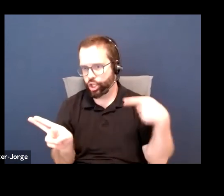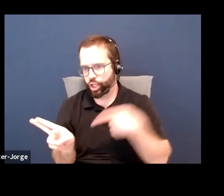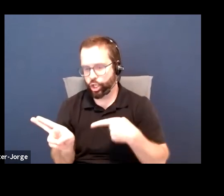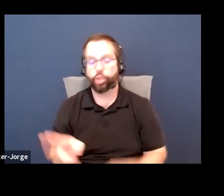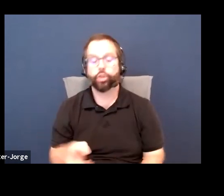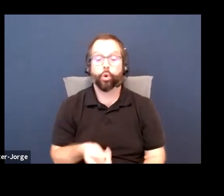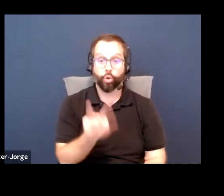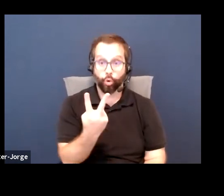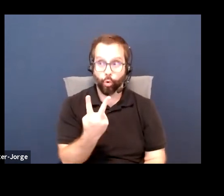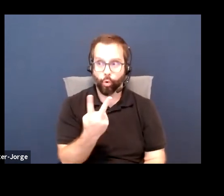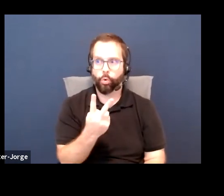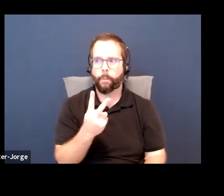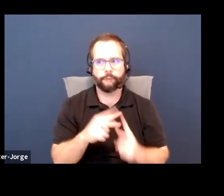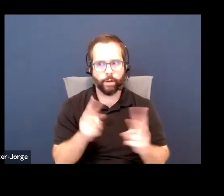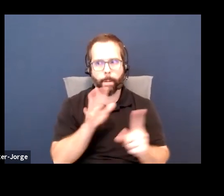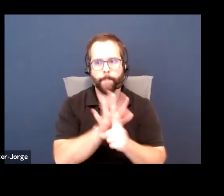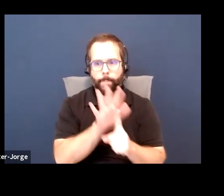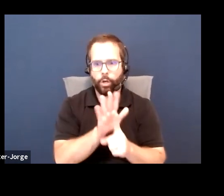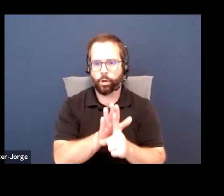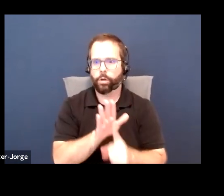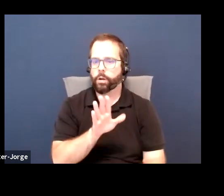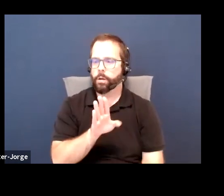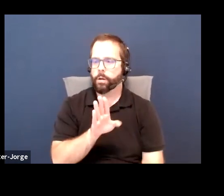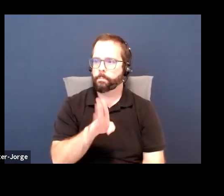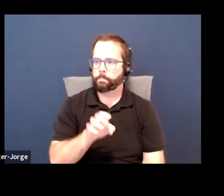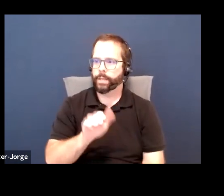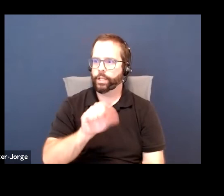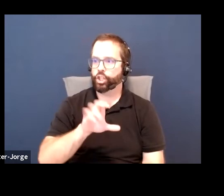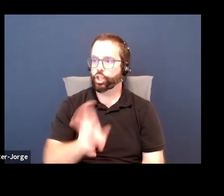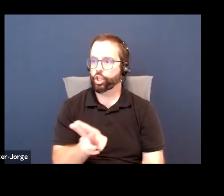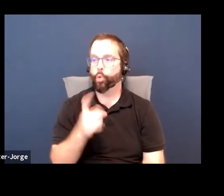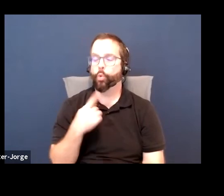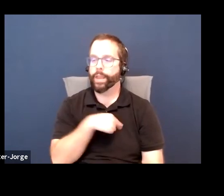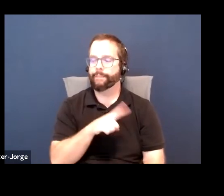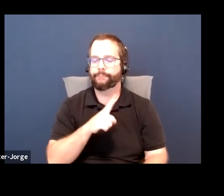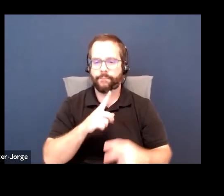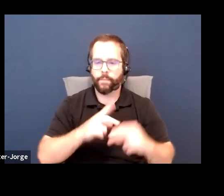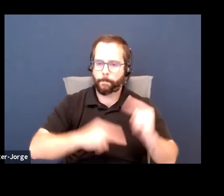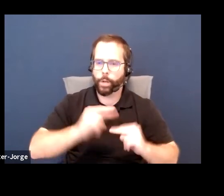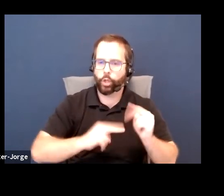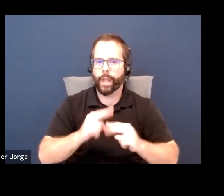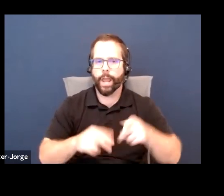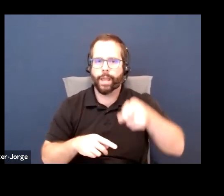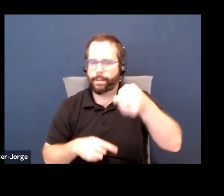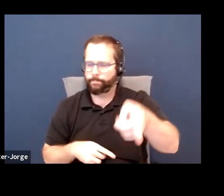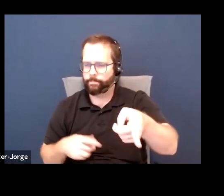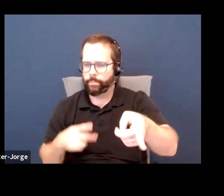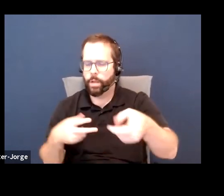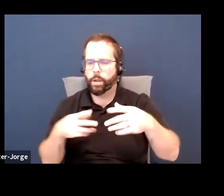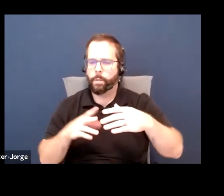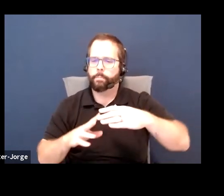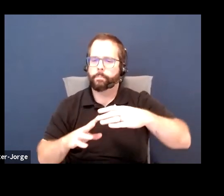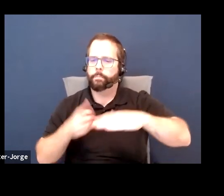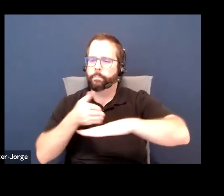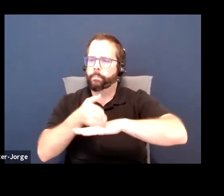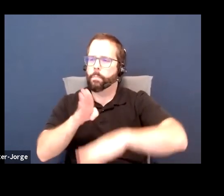beaches, we've installed boardwalks to make them more accessible. And we did